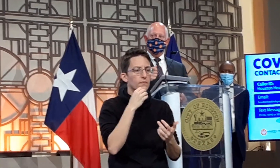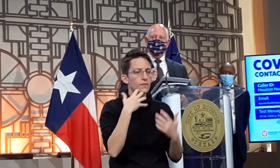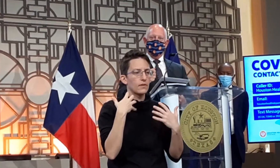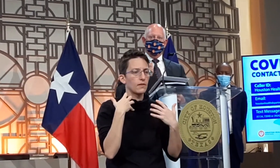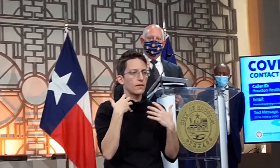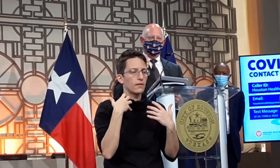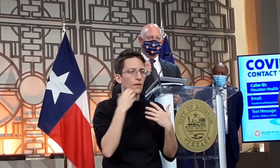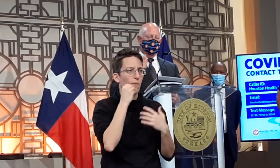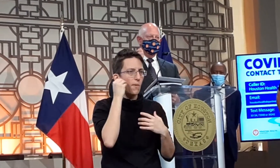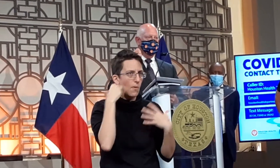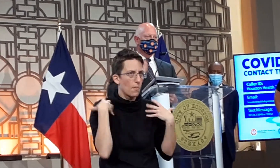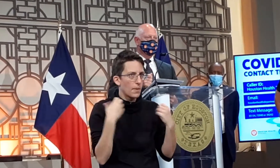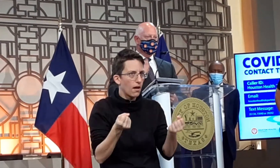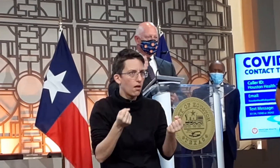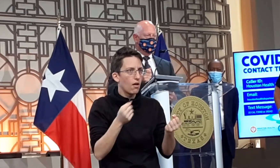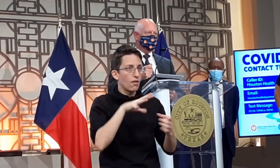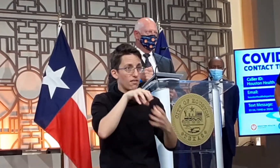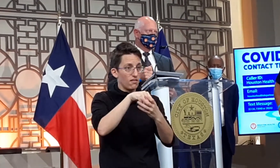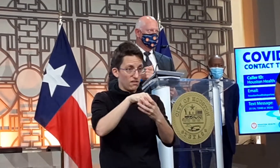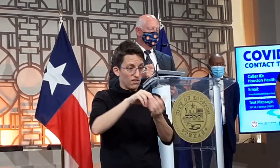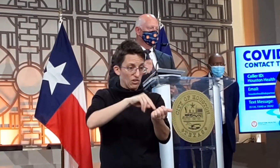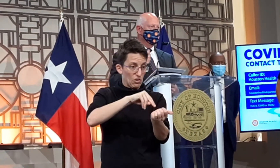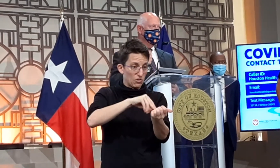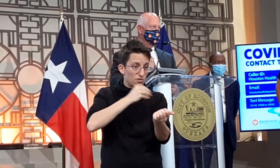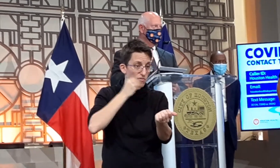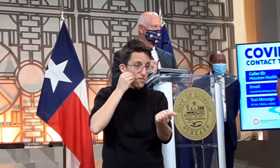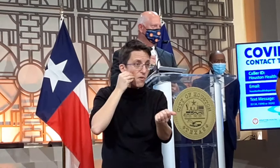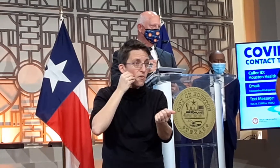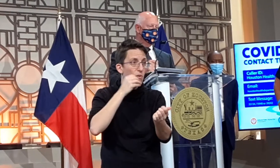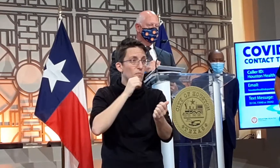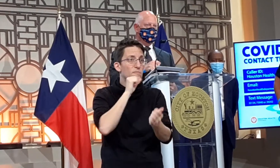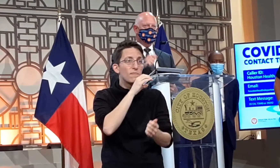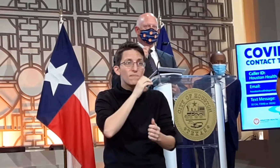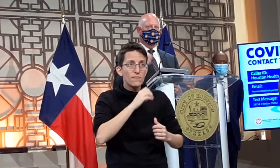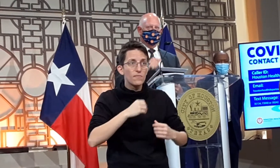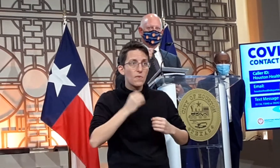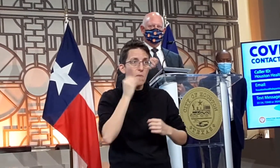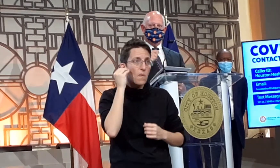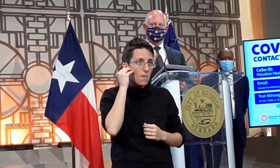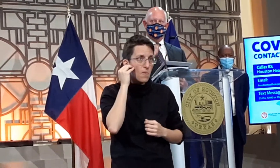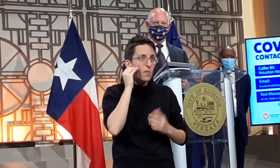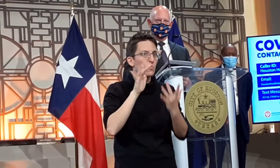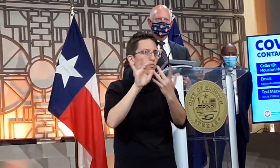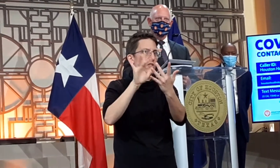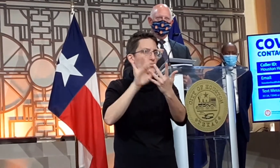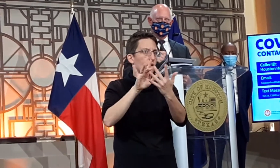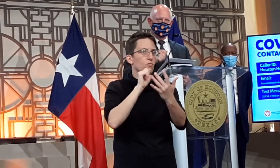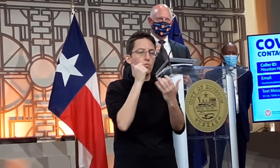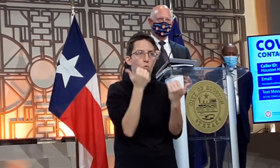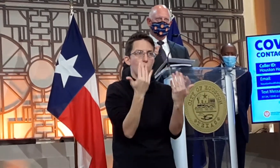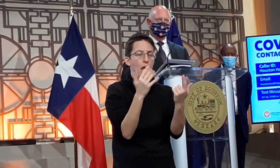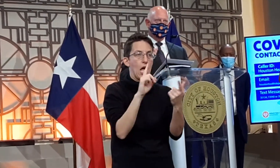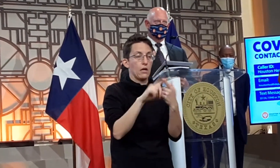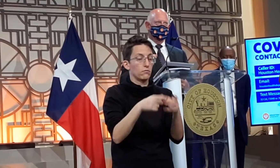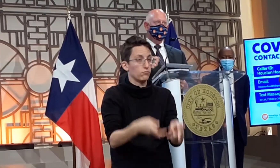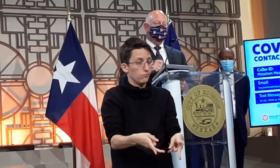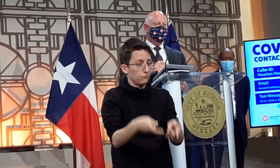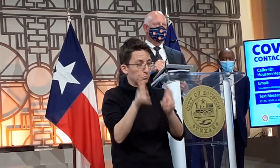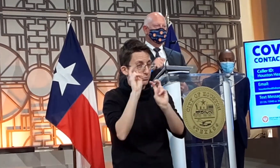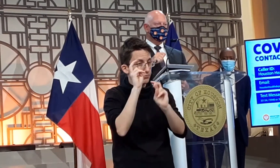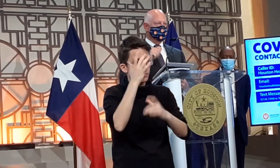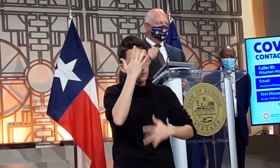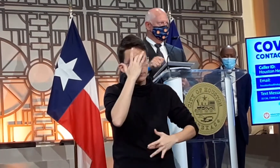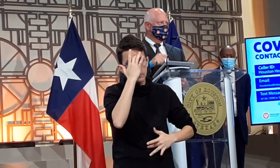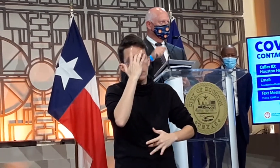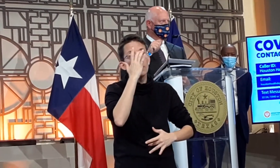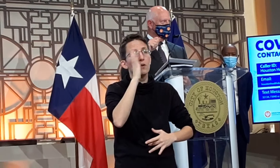rather, a medical home, reach out. We want to help you. Please don't wait until you're so sick that you're in real big trouble.